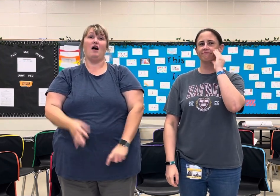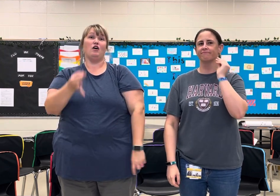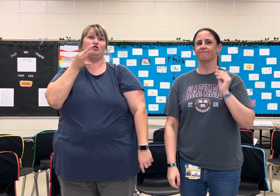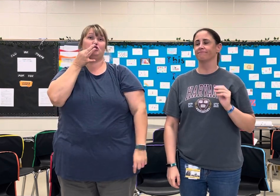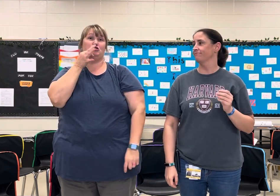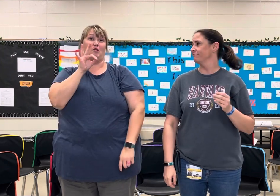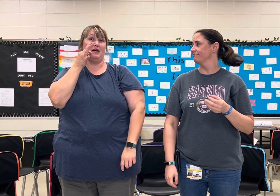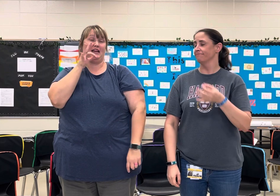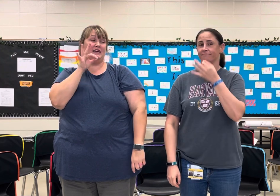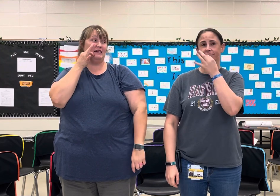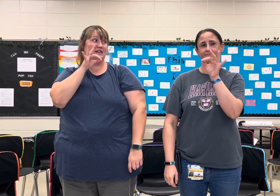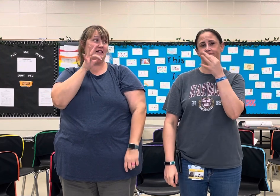Strawberry.